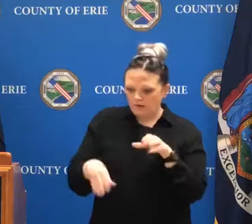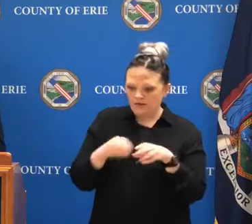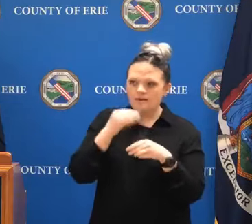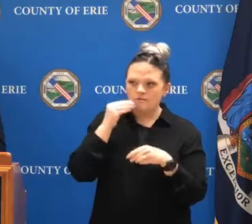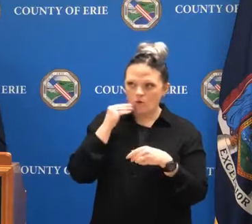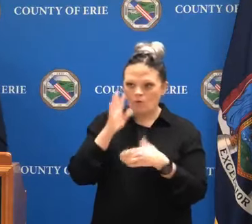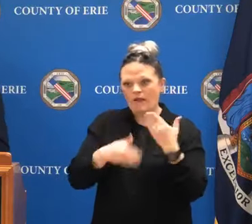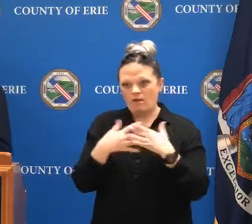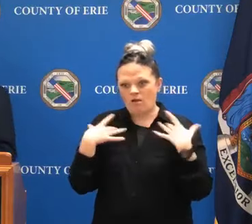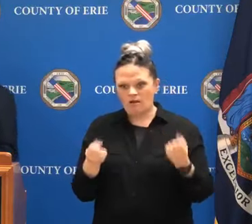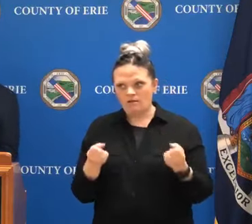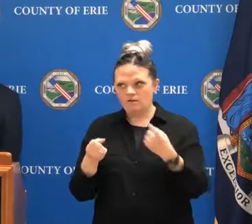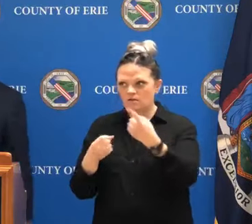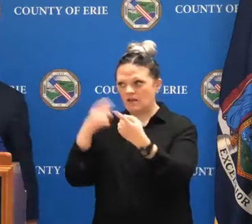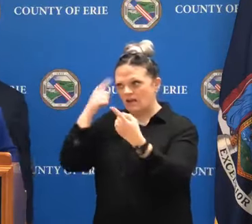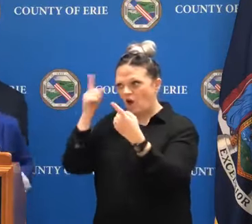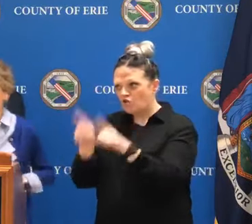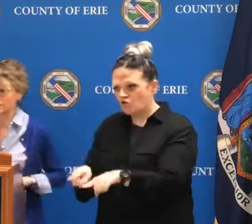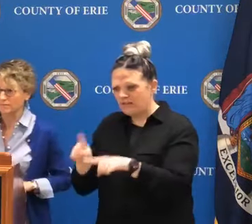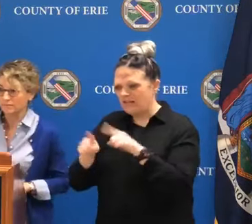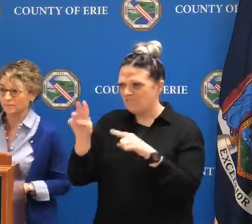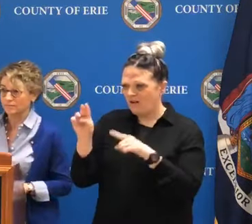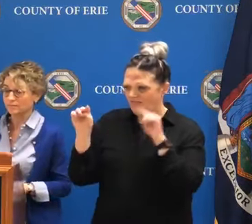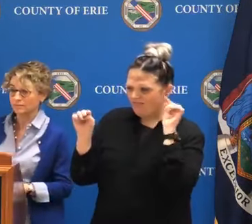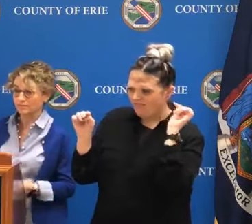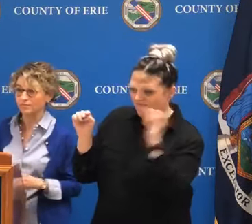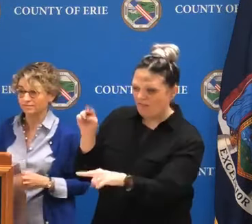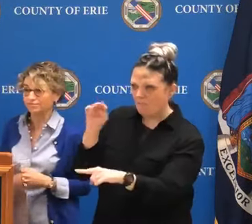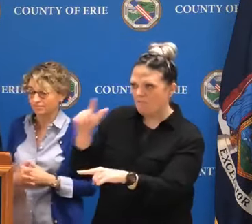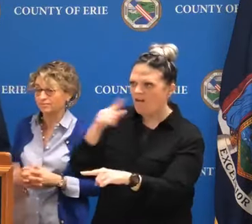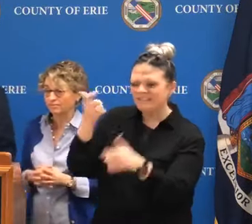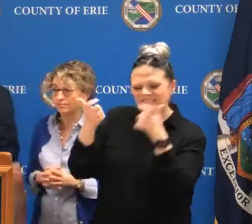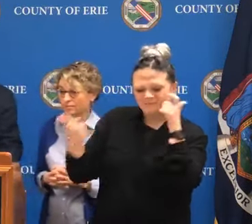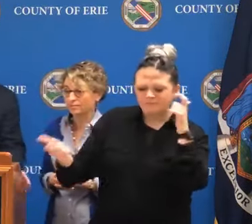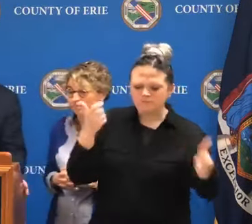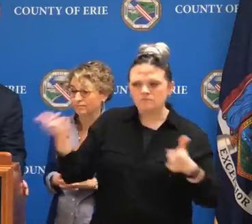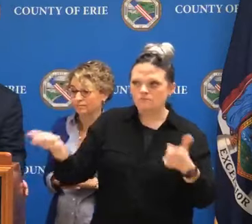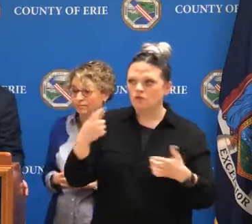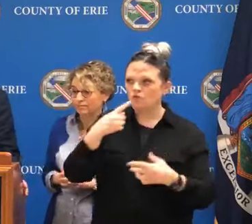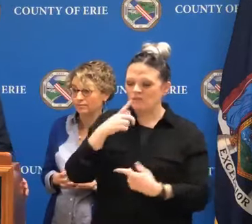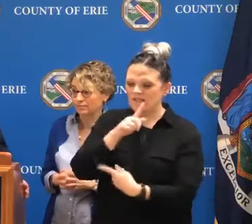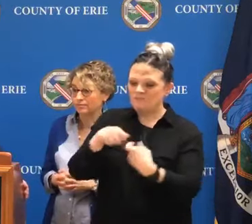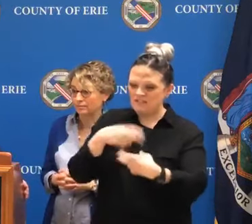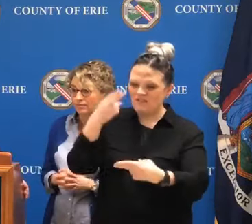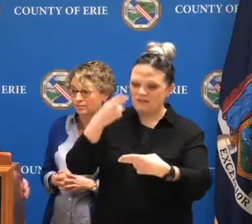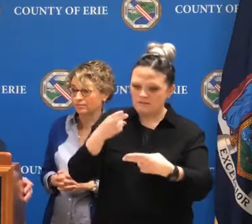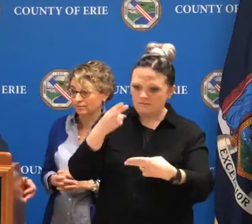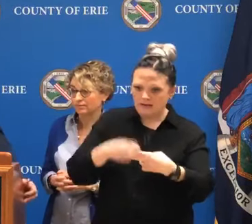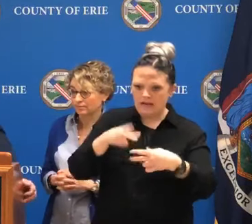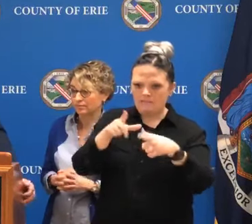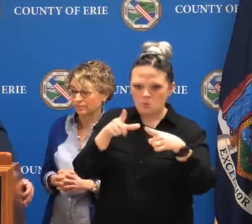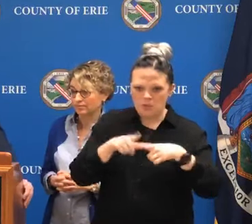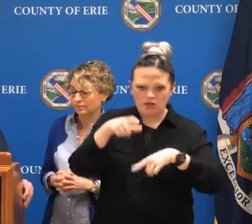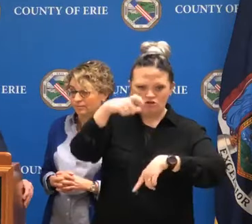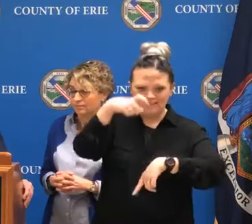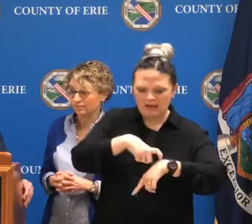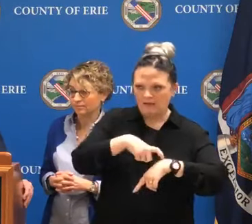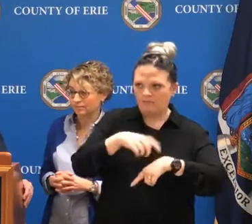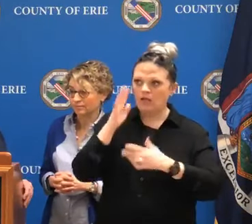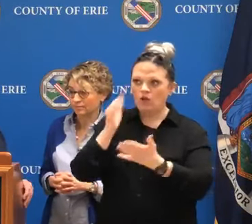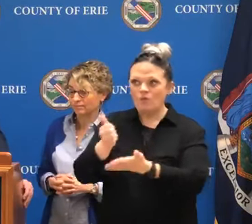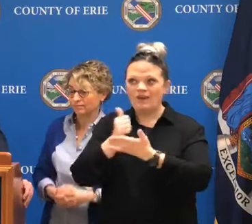everybody is well. Agreed. No, that mall, that location is large. You've named specific locations at specific times. So it would be